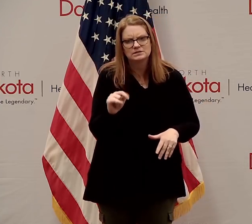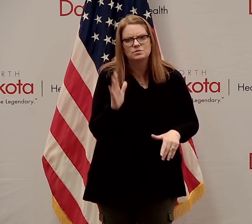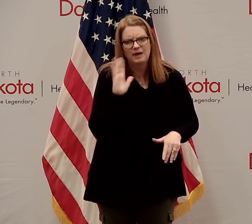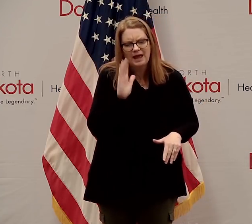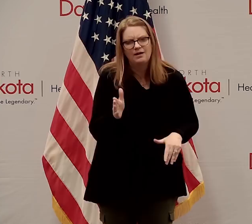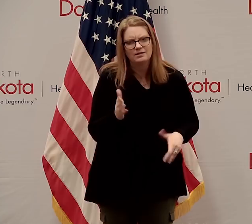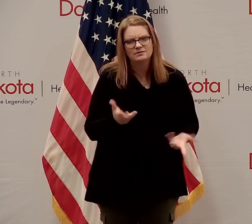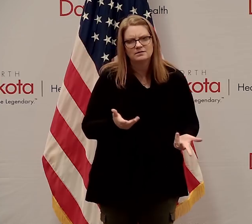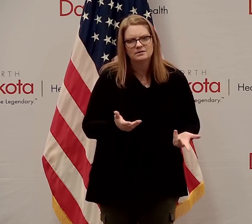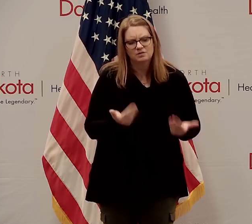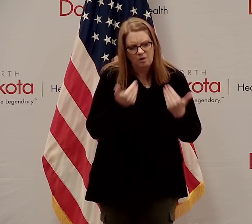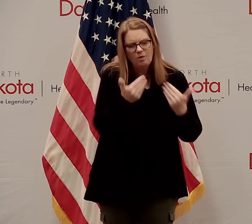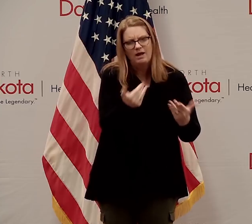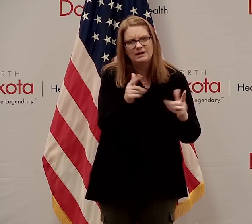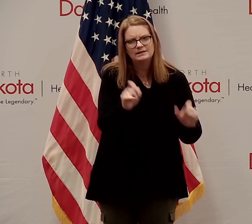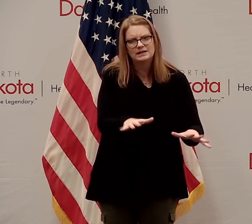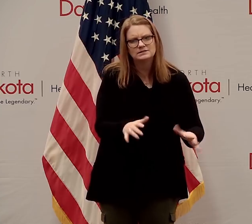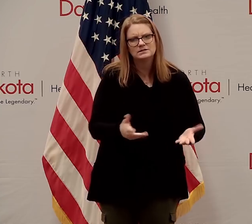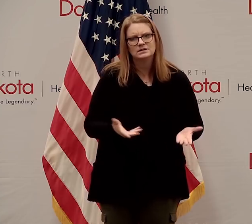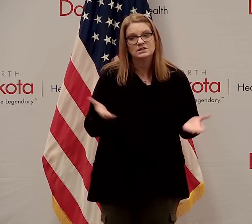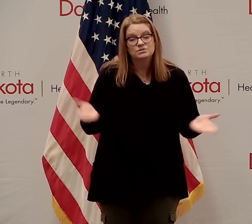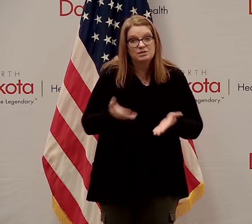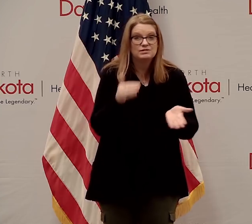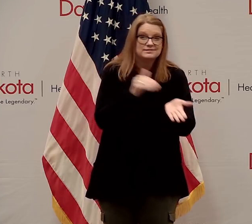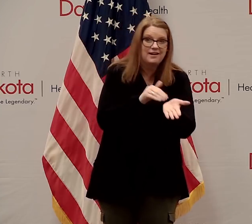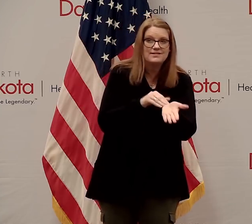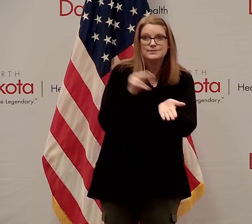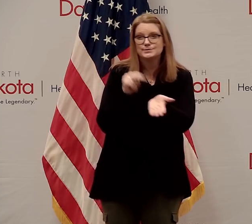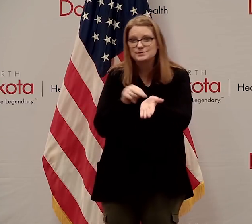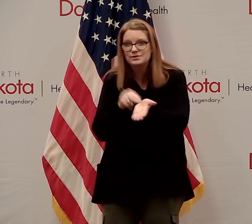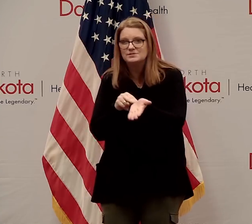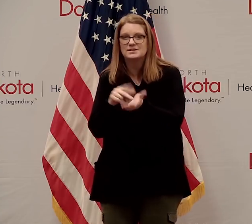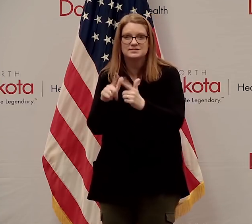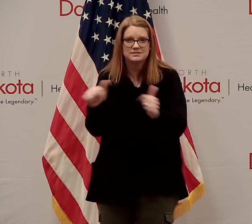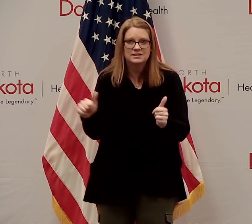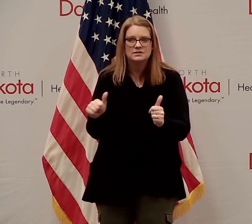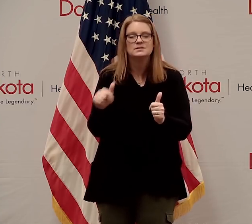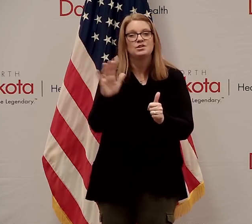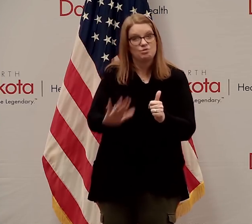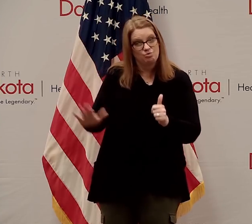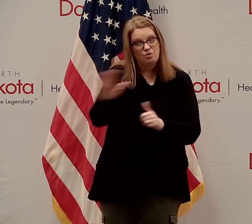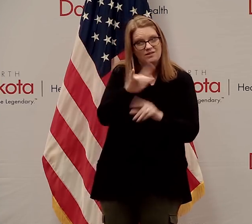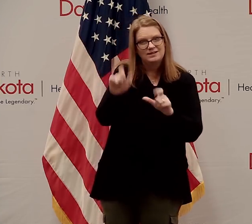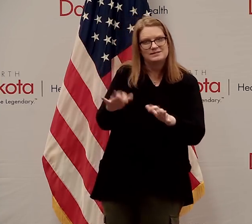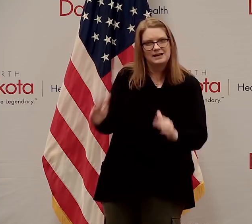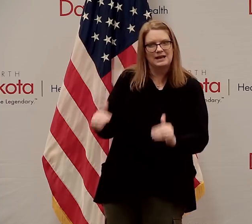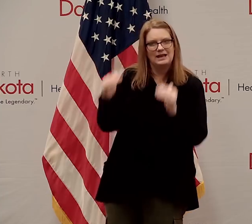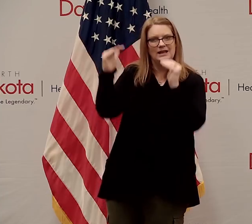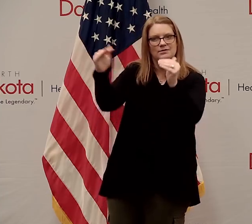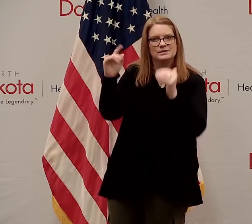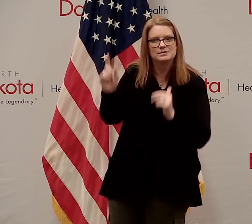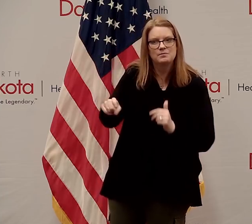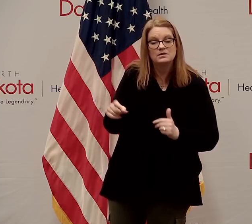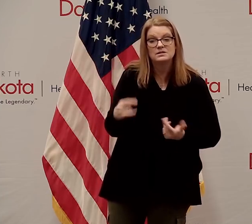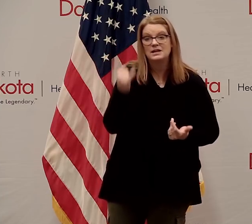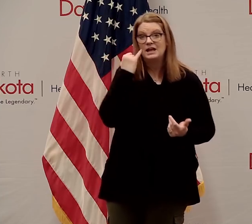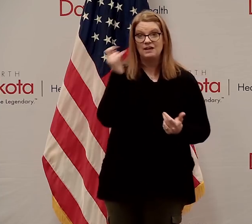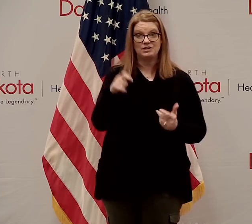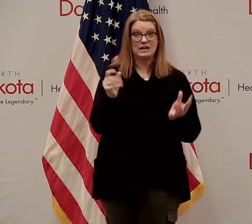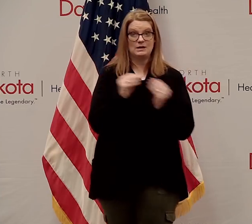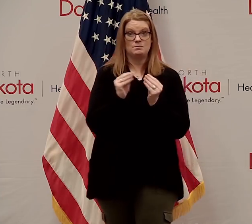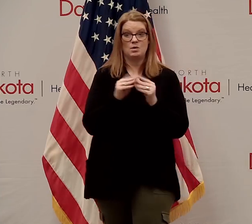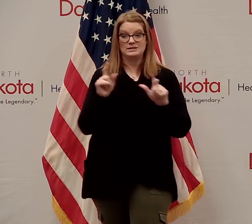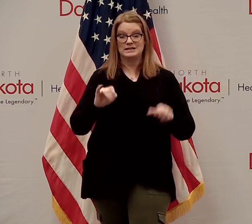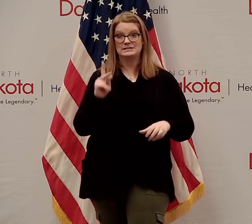we want to encourage all the providers to increase their testing. And if you need more test kits, talk to